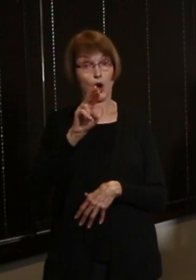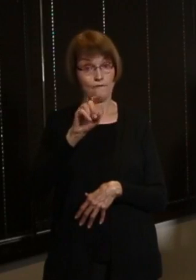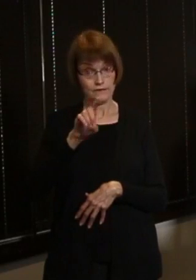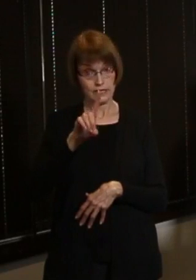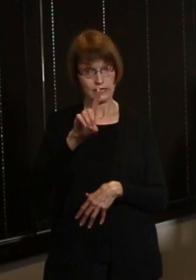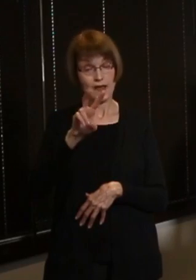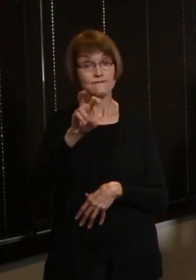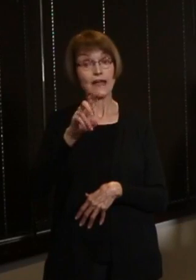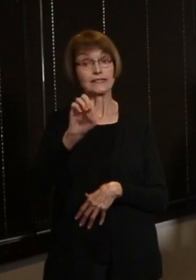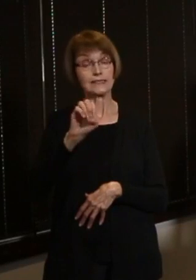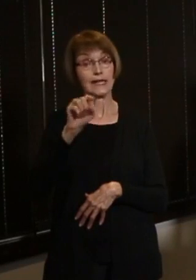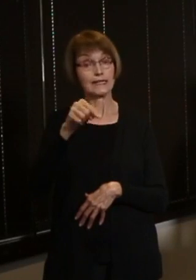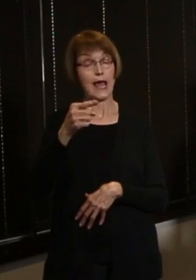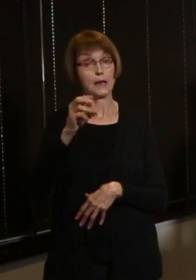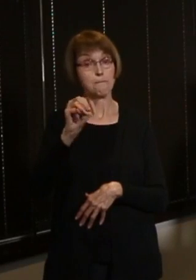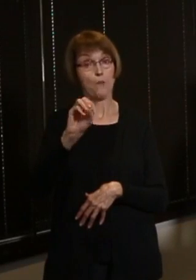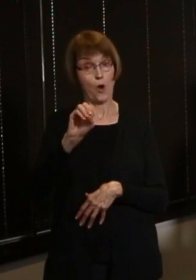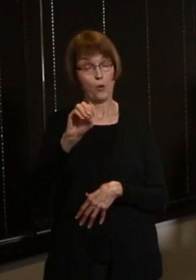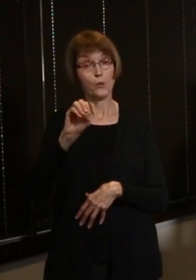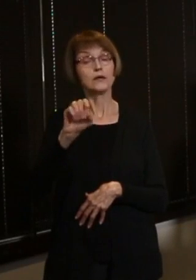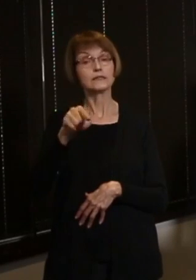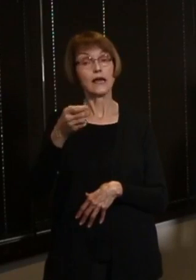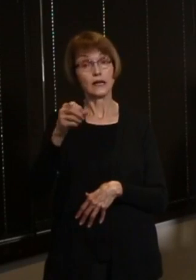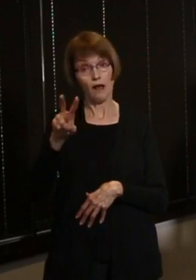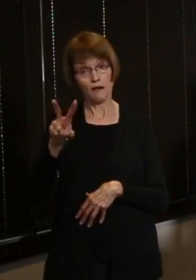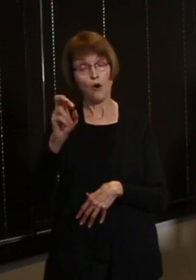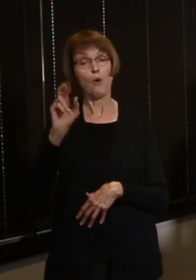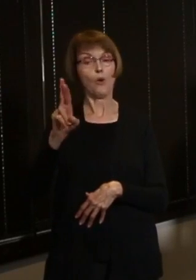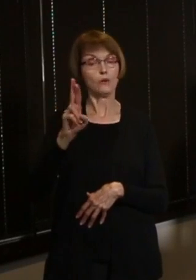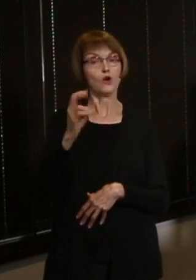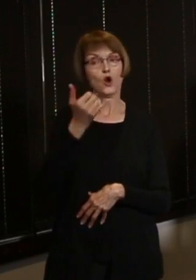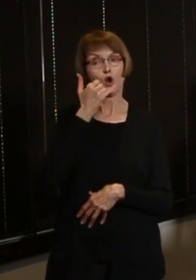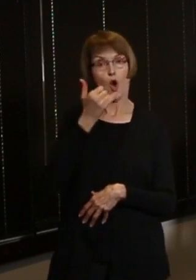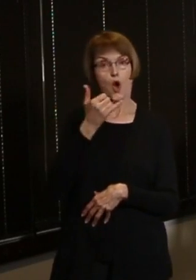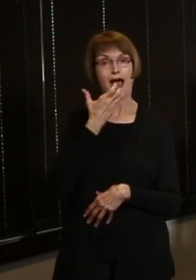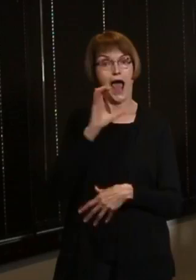covidvaccine.mo.gov. Or call the COVID vaccine hotline, and